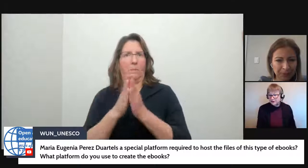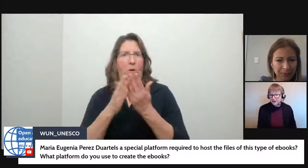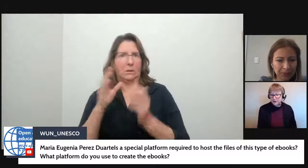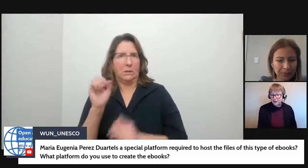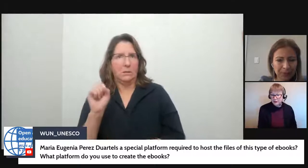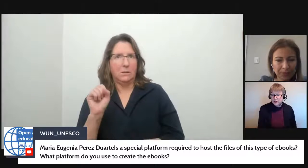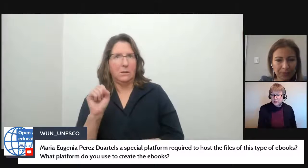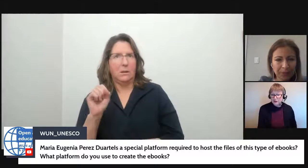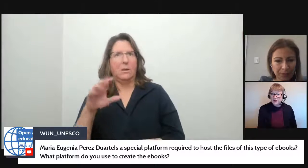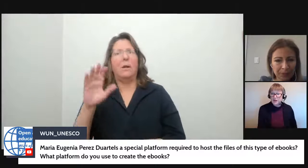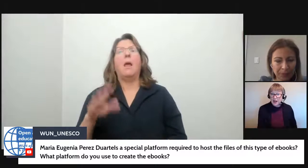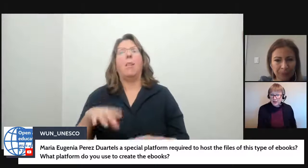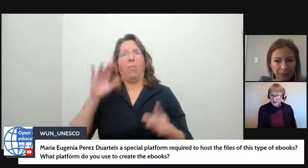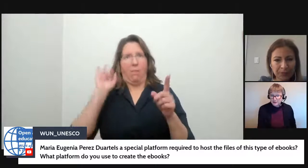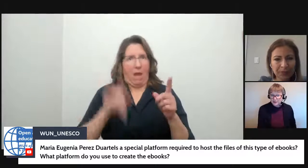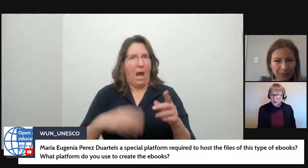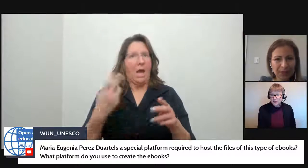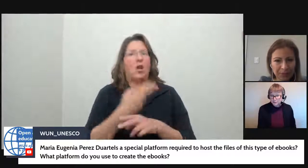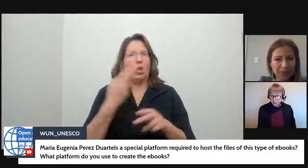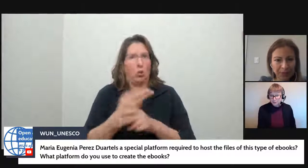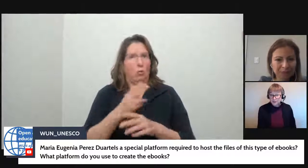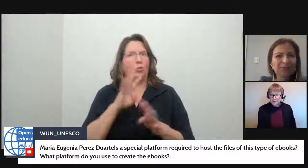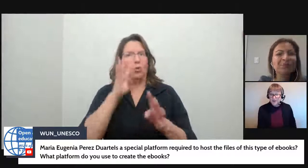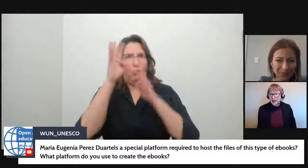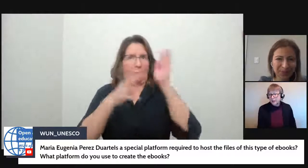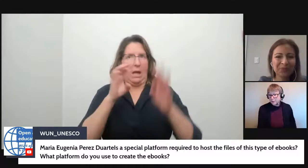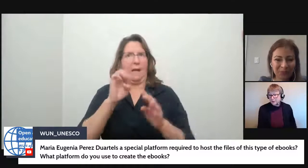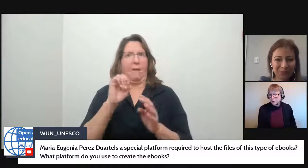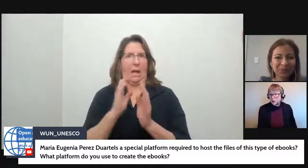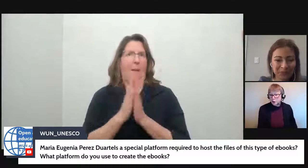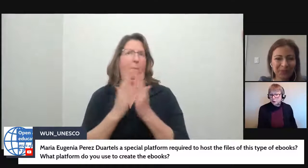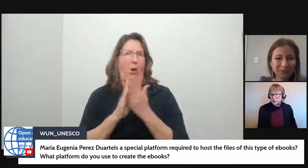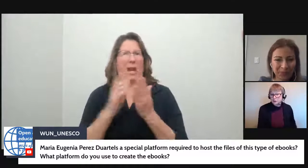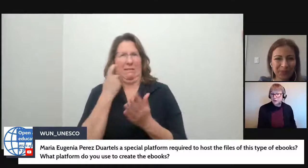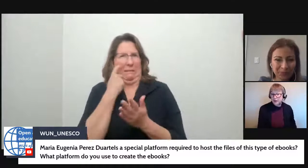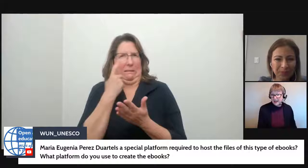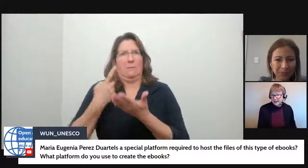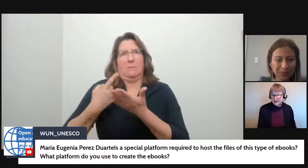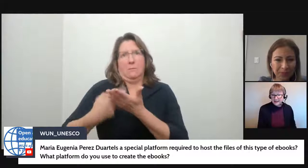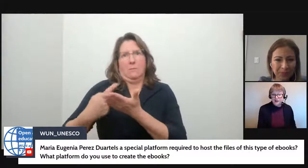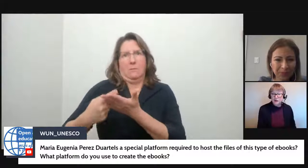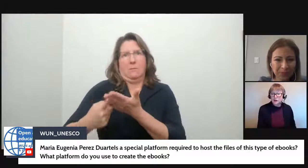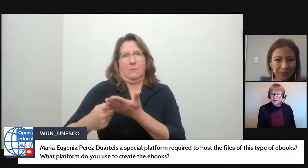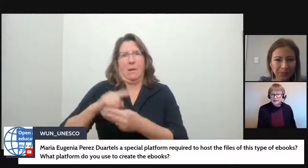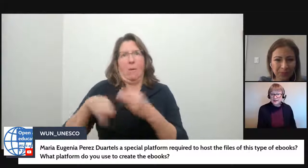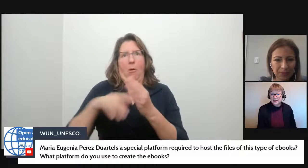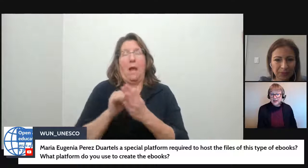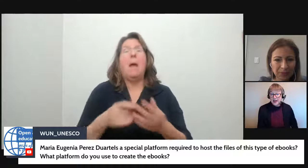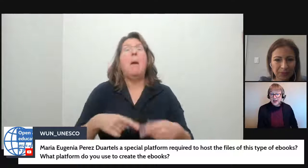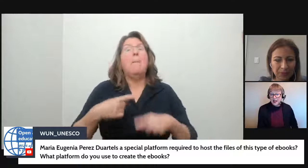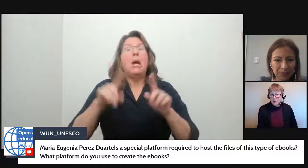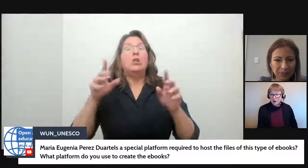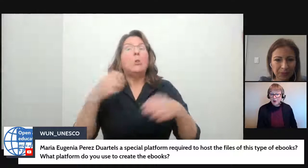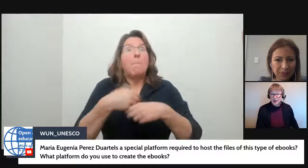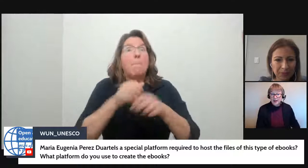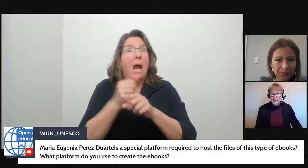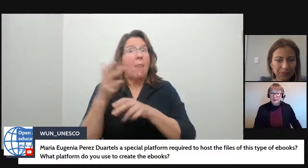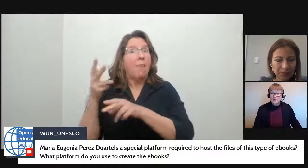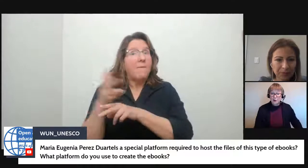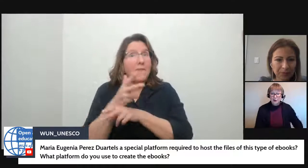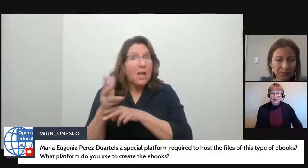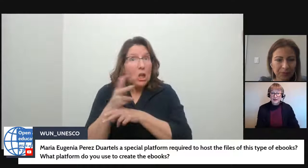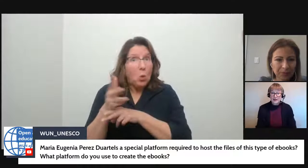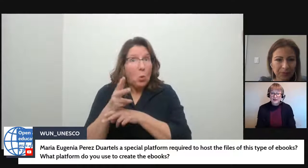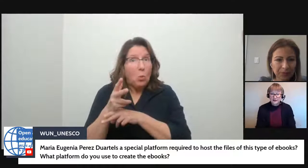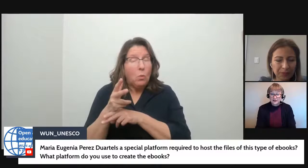So that's similar to an earlier question. I use Pressbooks, and when you go to that link, you'll see how